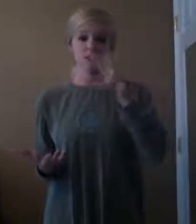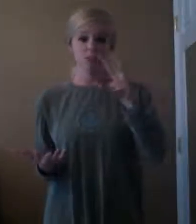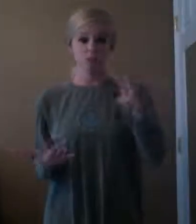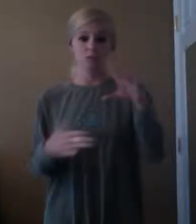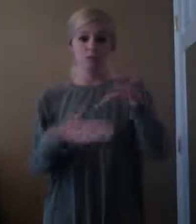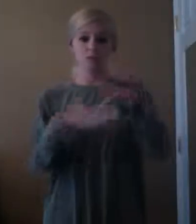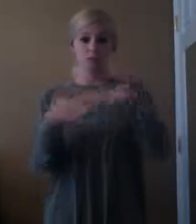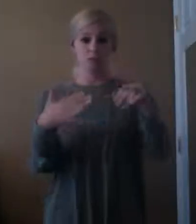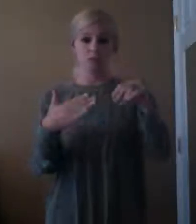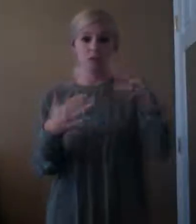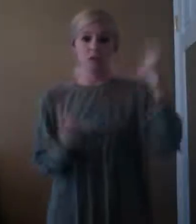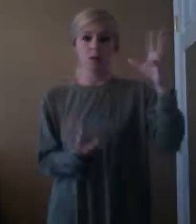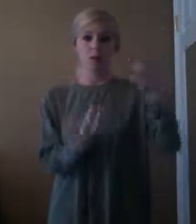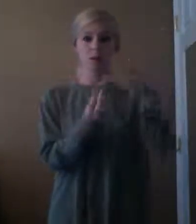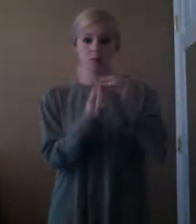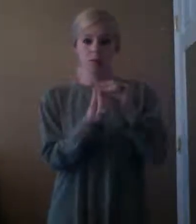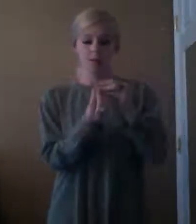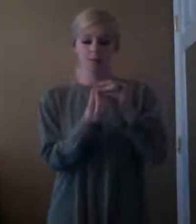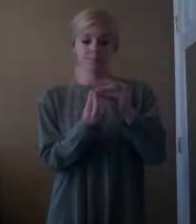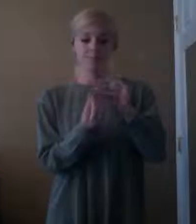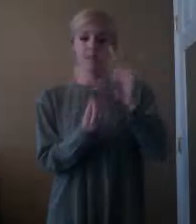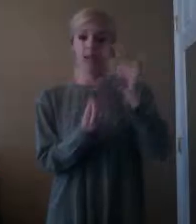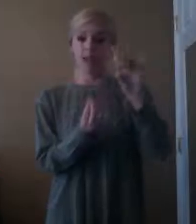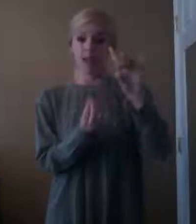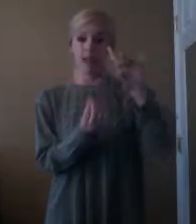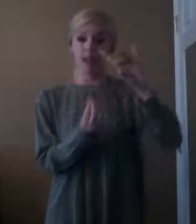plus $8 is